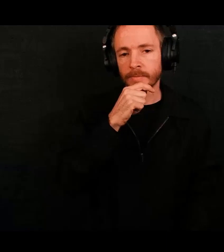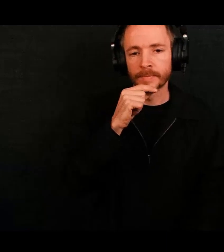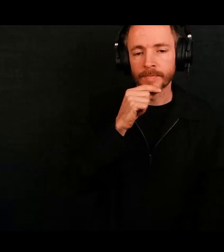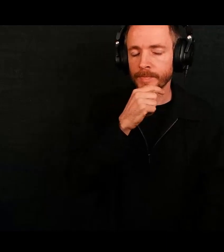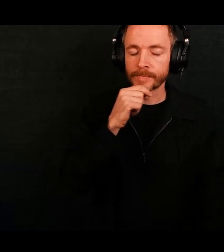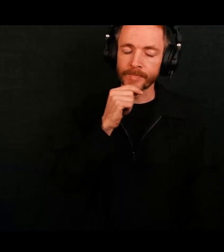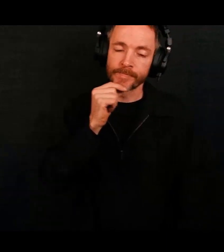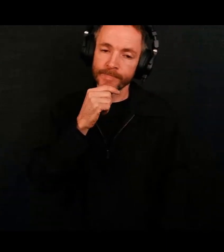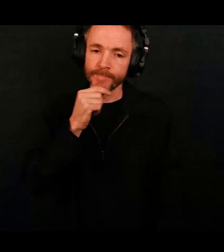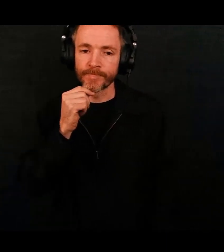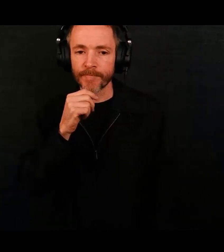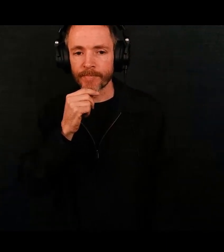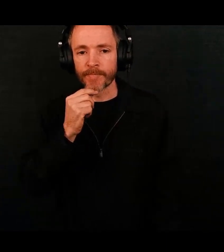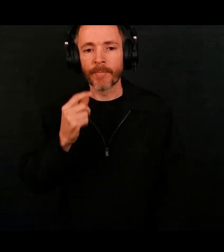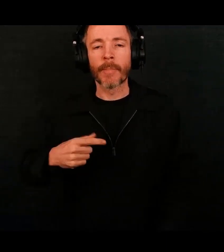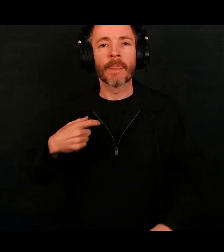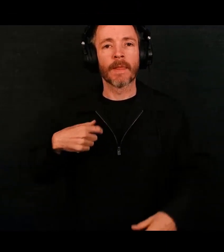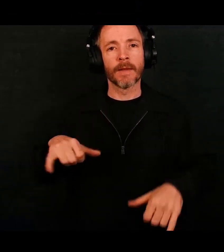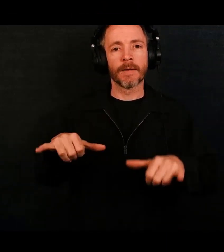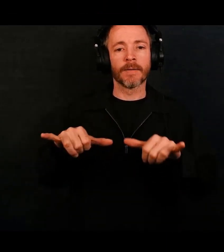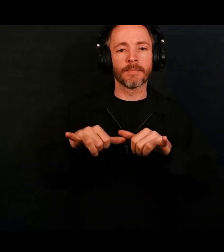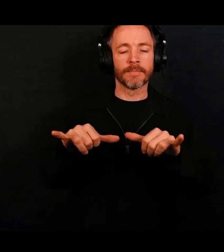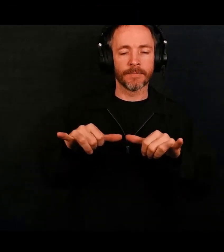Could fit, just barely.